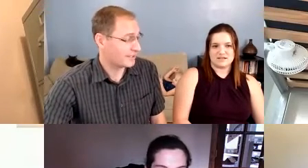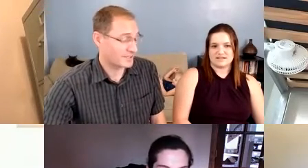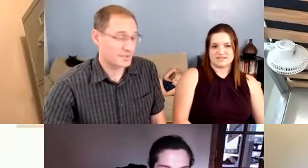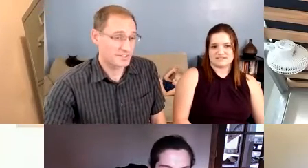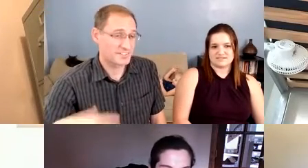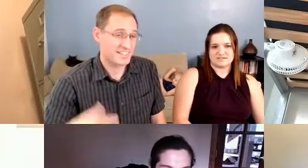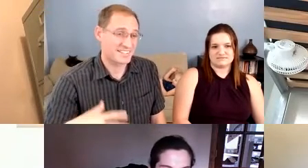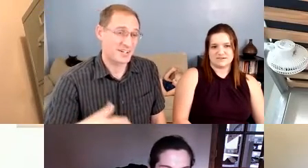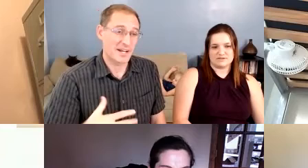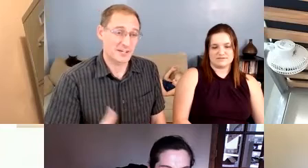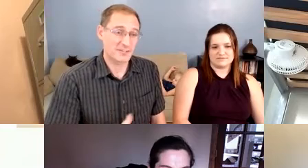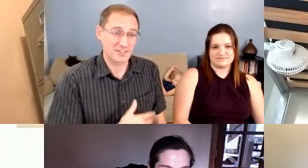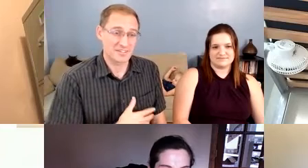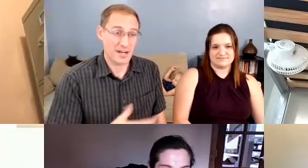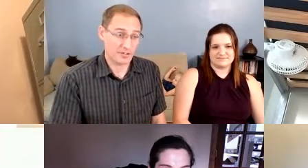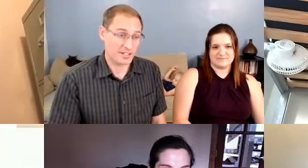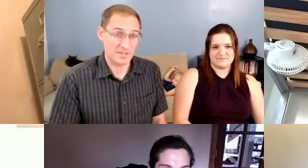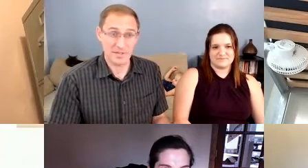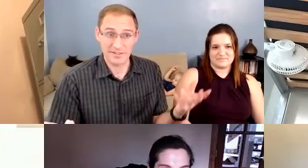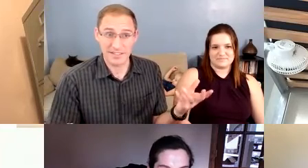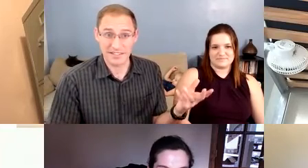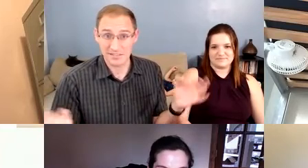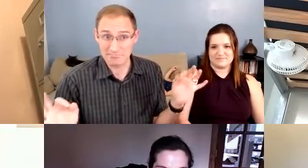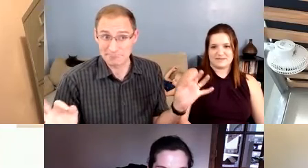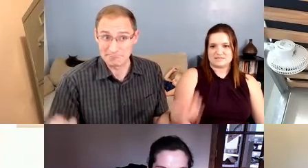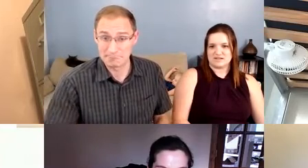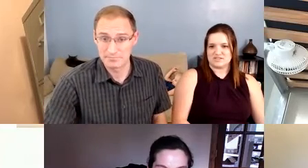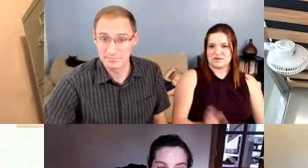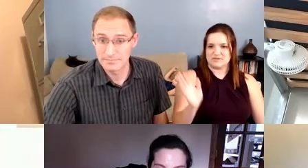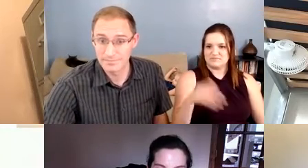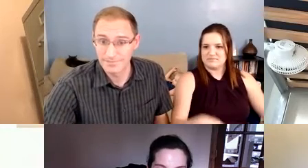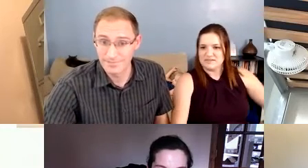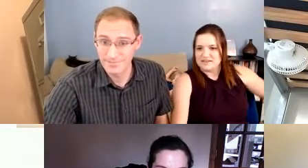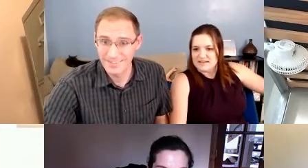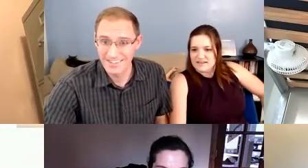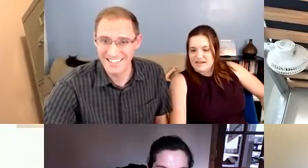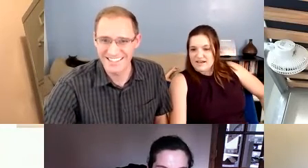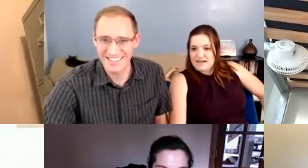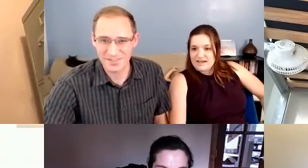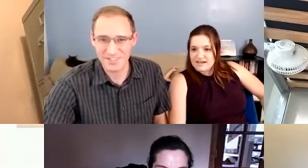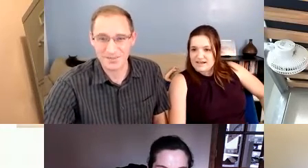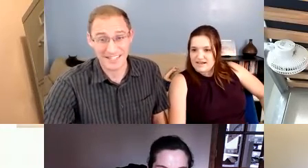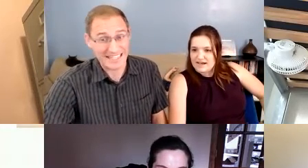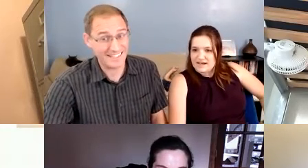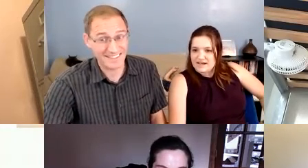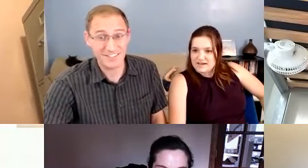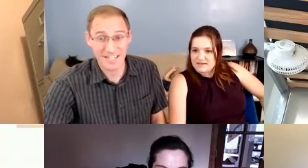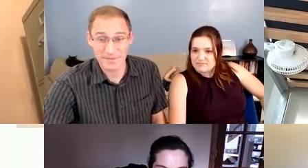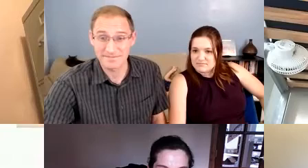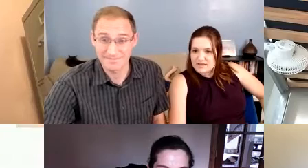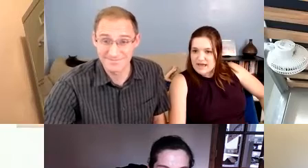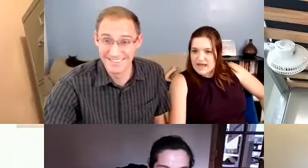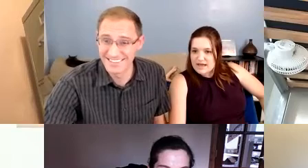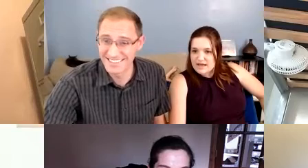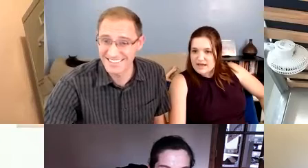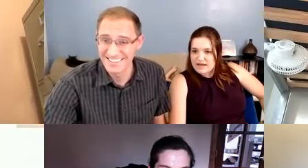It's our Monday. computer Just says that our go. microphone is not working, but apparently it is. So It's Monday. Just go with it. it is 2020. Anything could